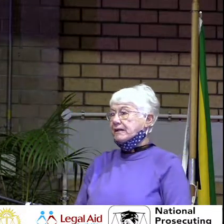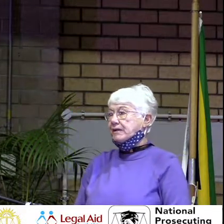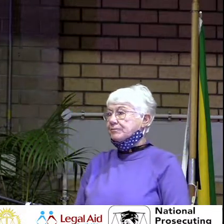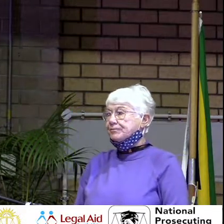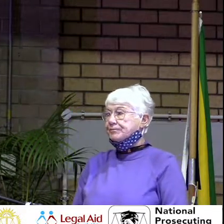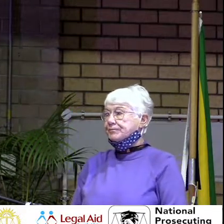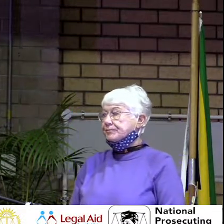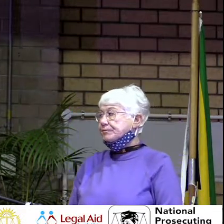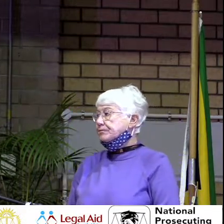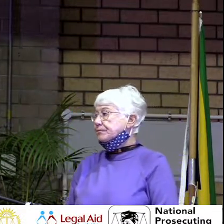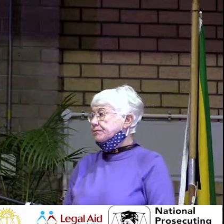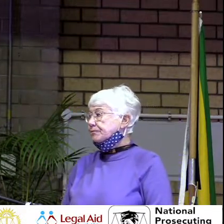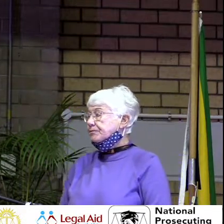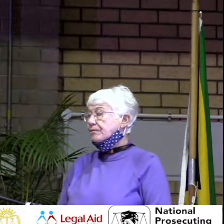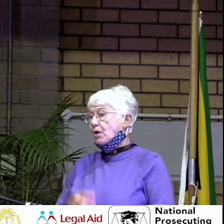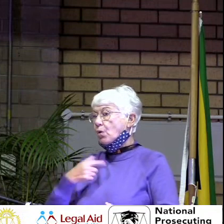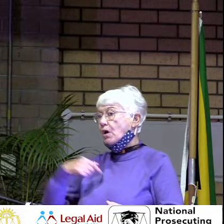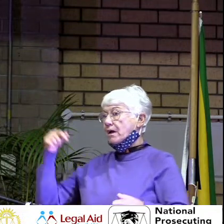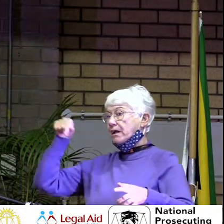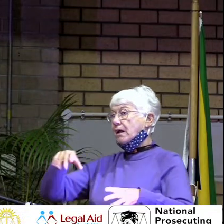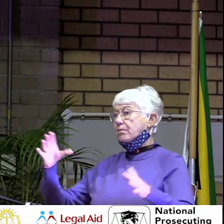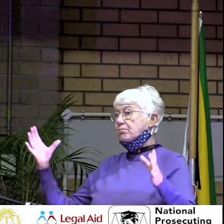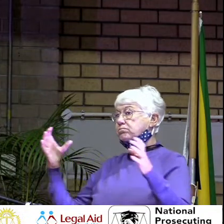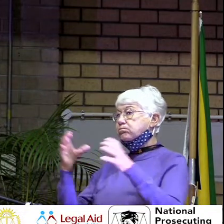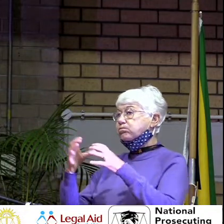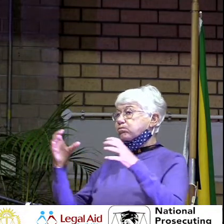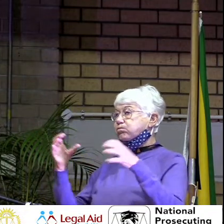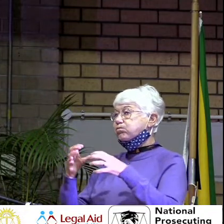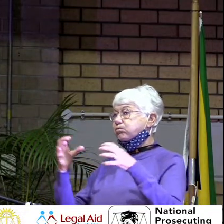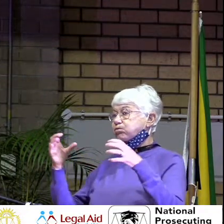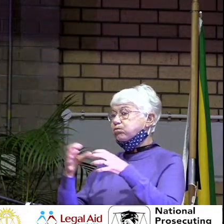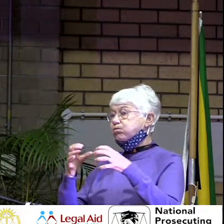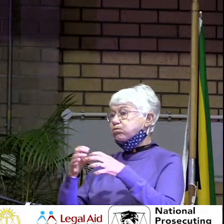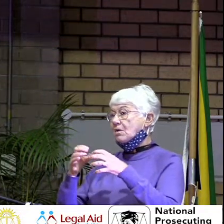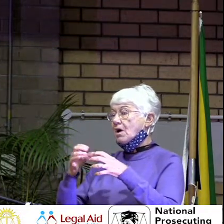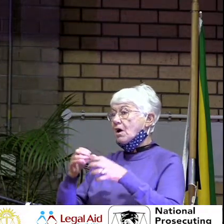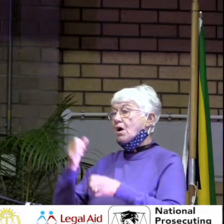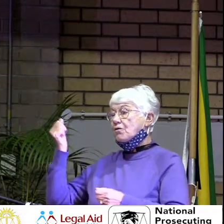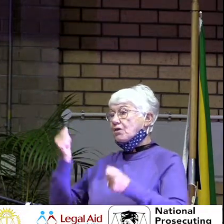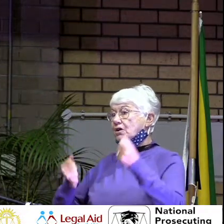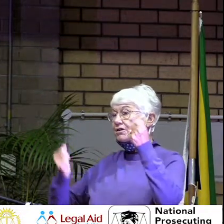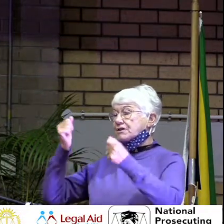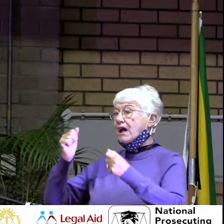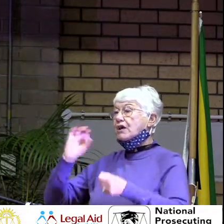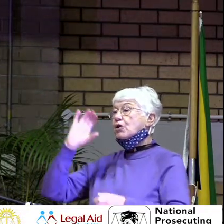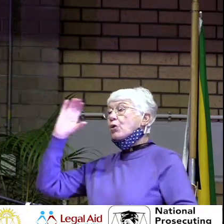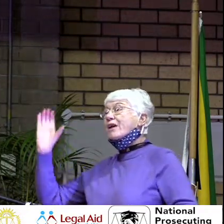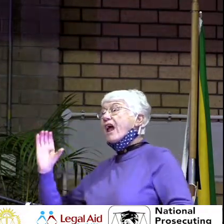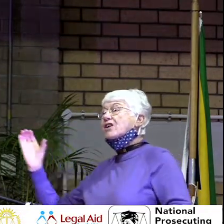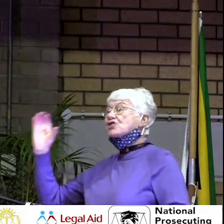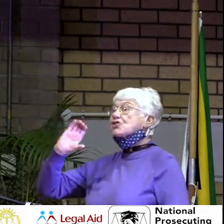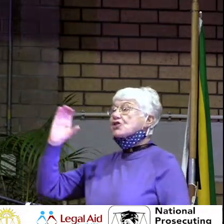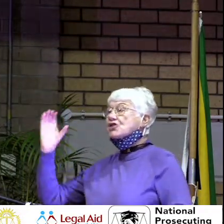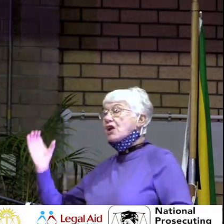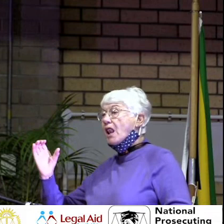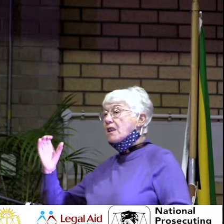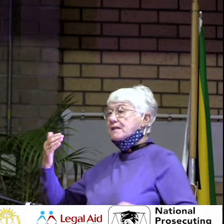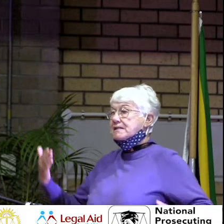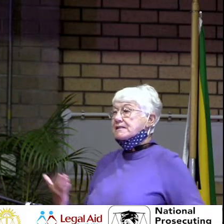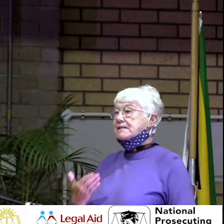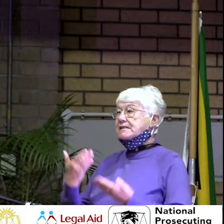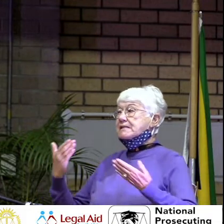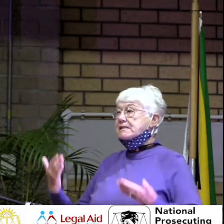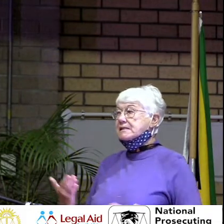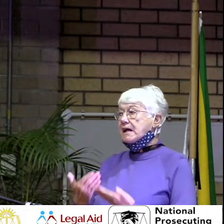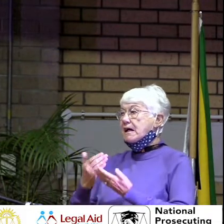We are gathered here today for the Justice and Correctional Services Imbizo to tackle the